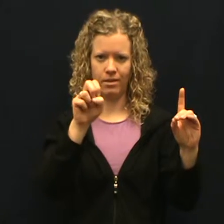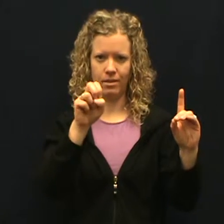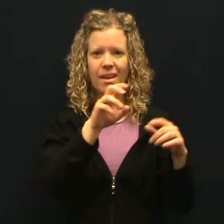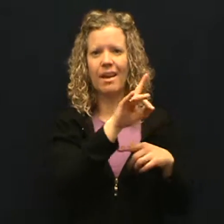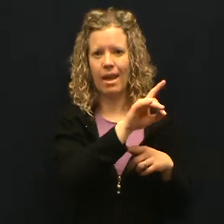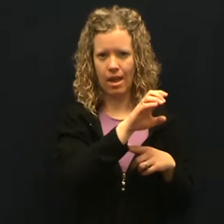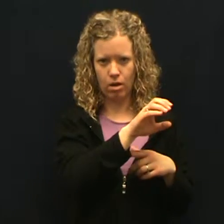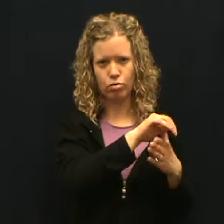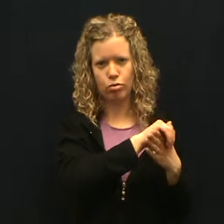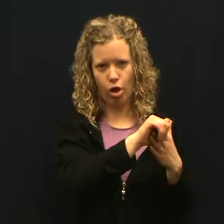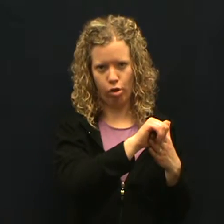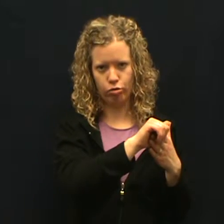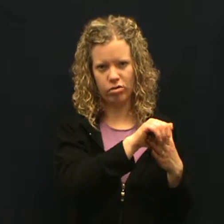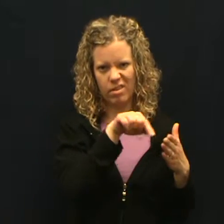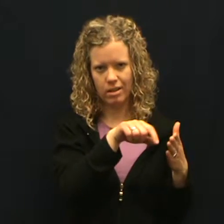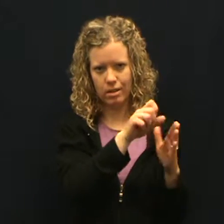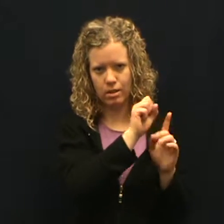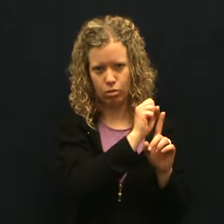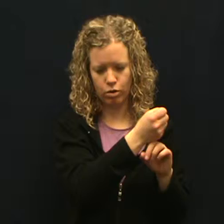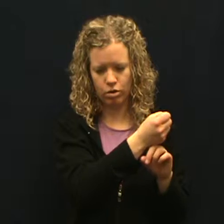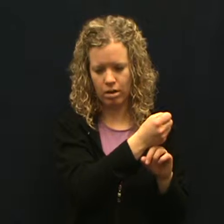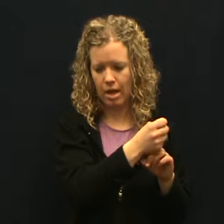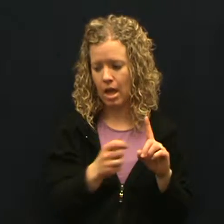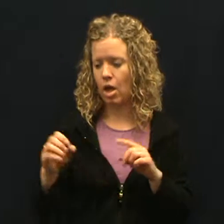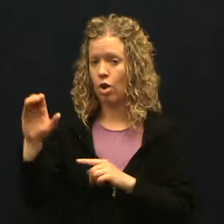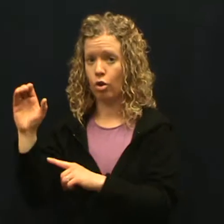this case, and we credit accounts receivable for the